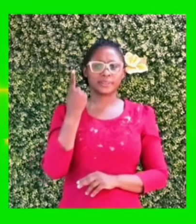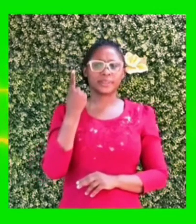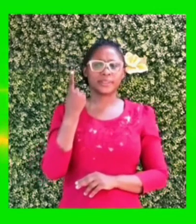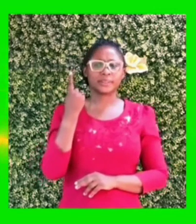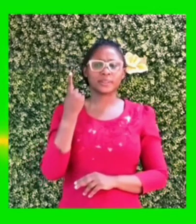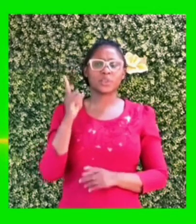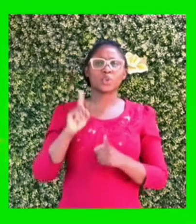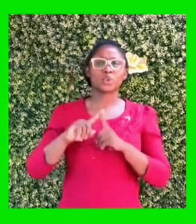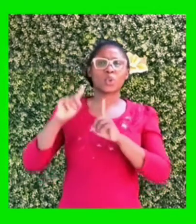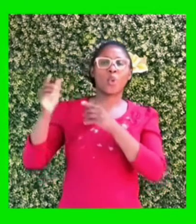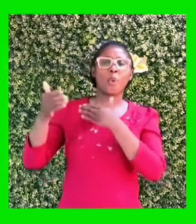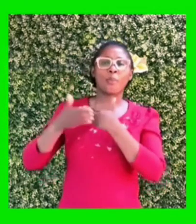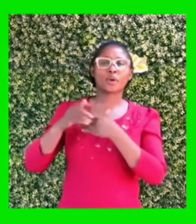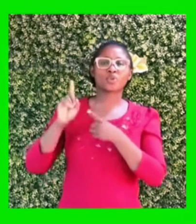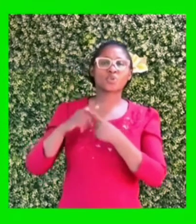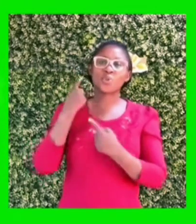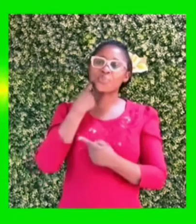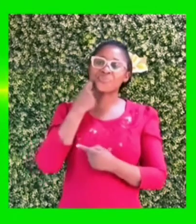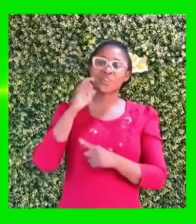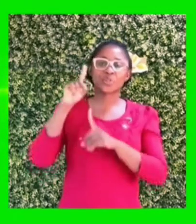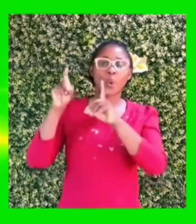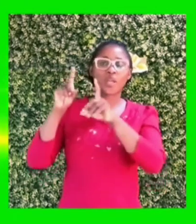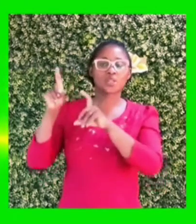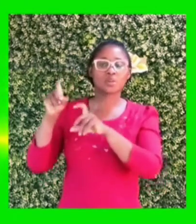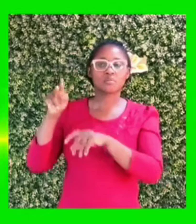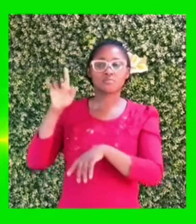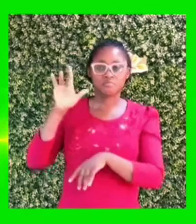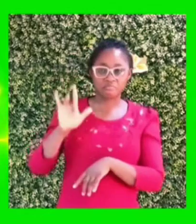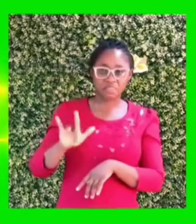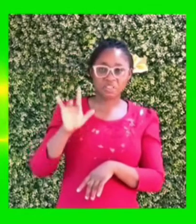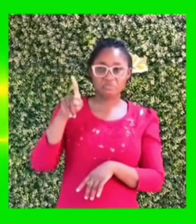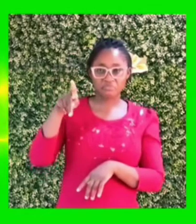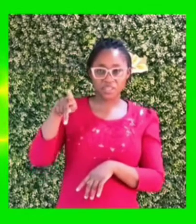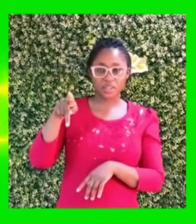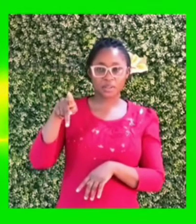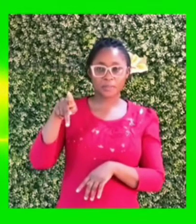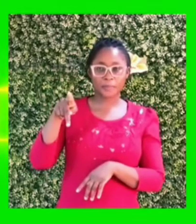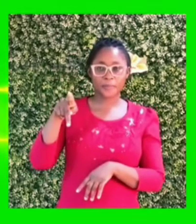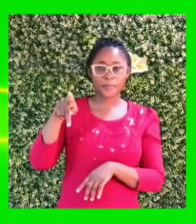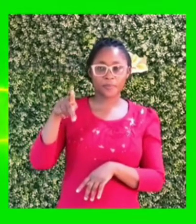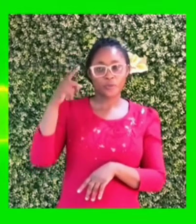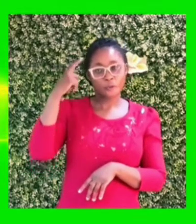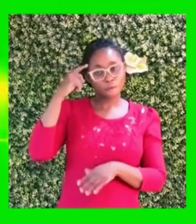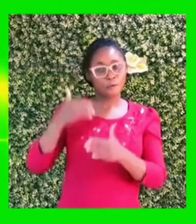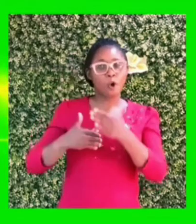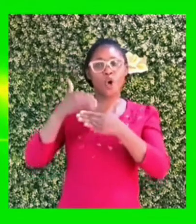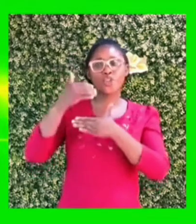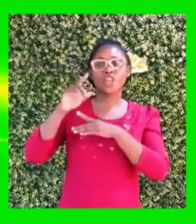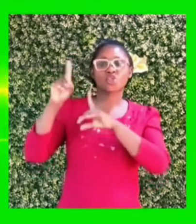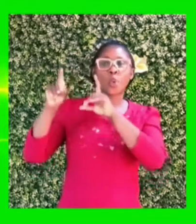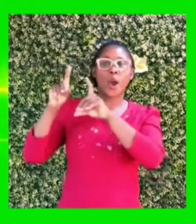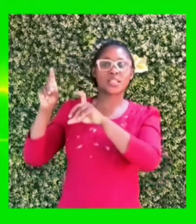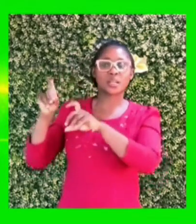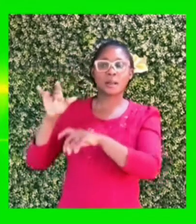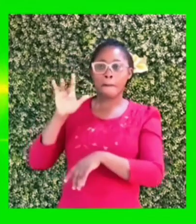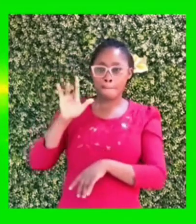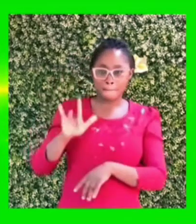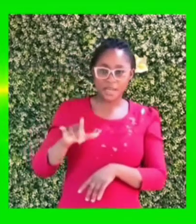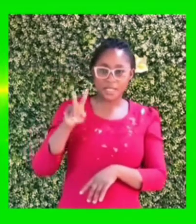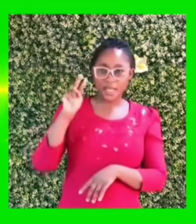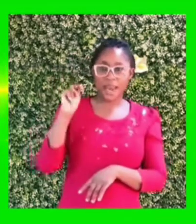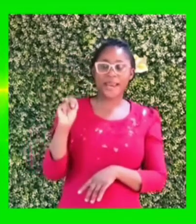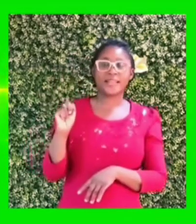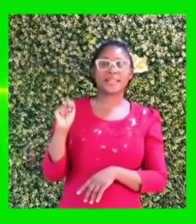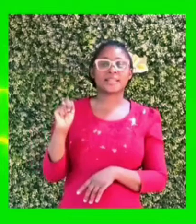note, to go back to previous question, press P. For the next question,